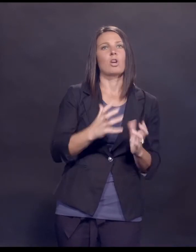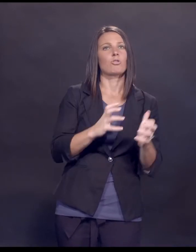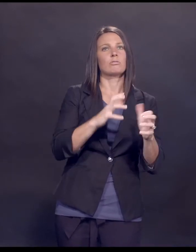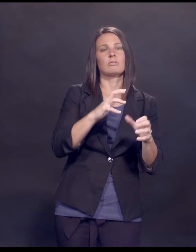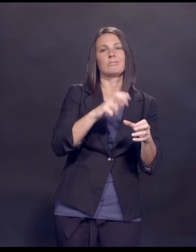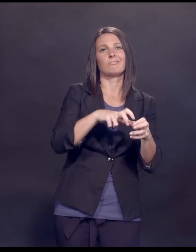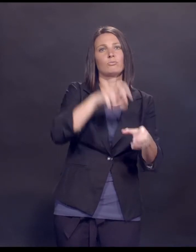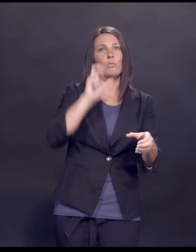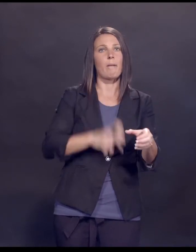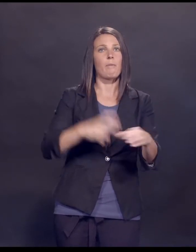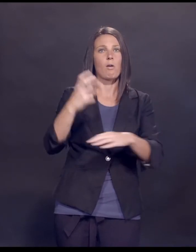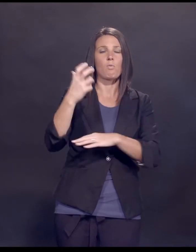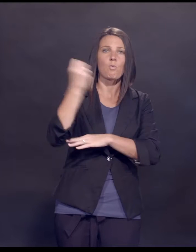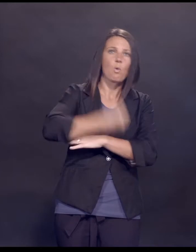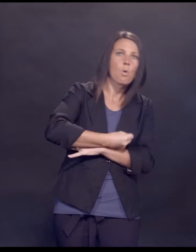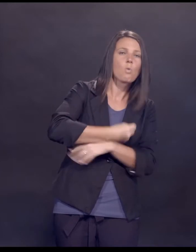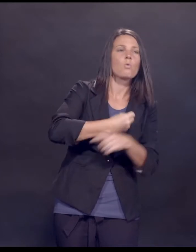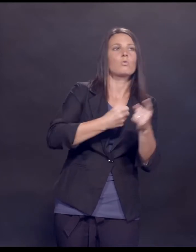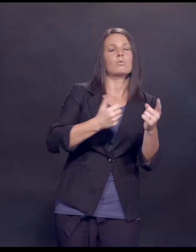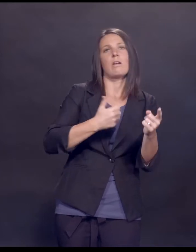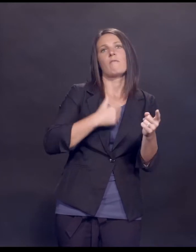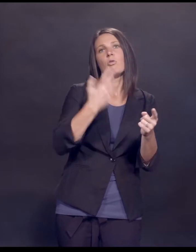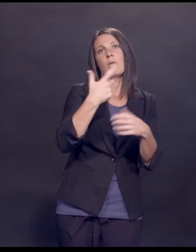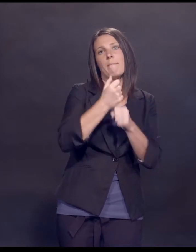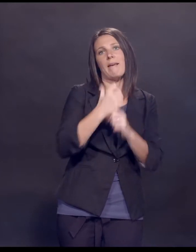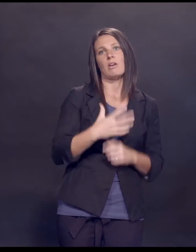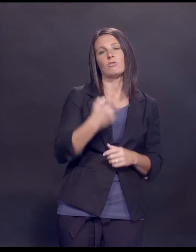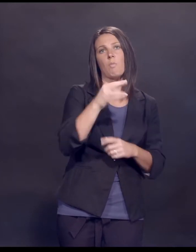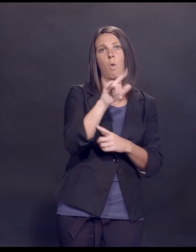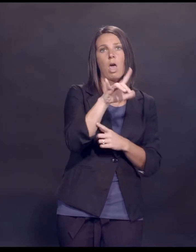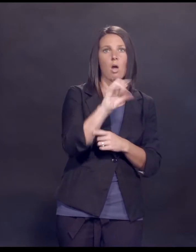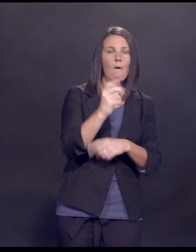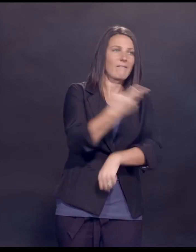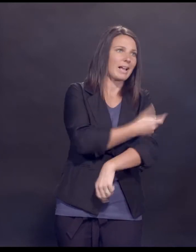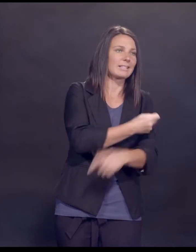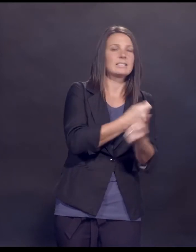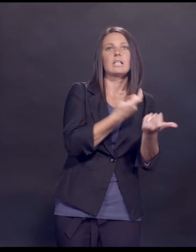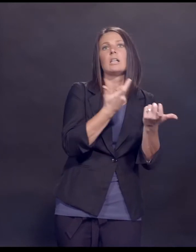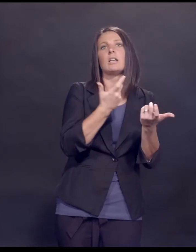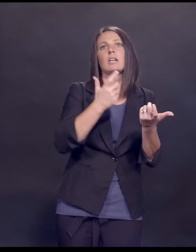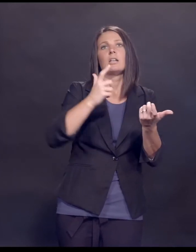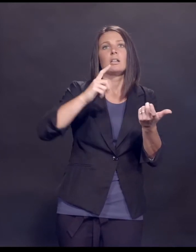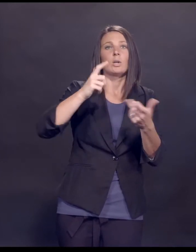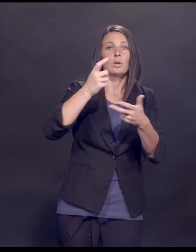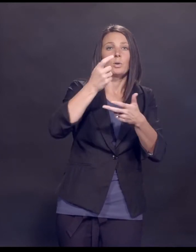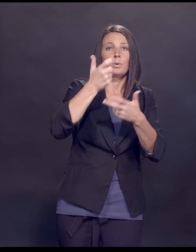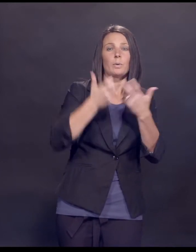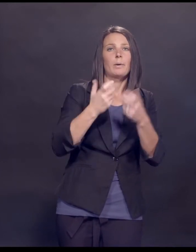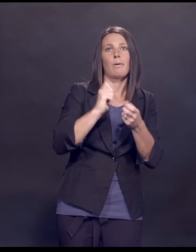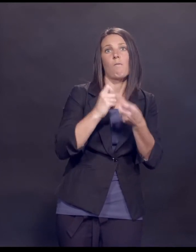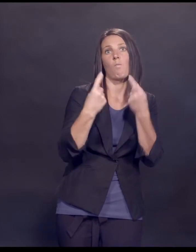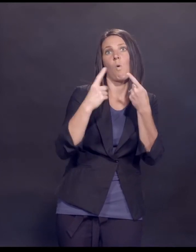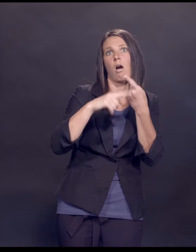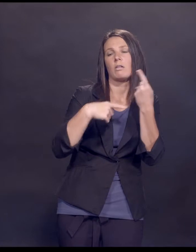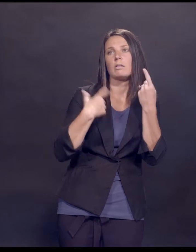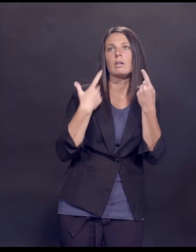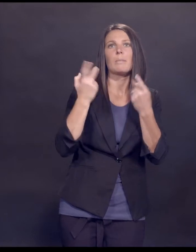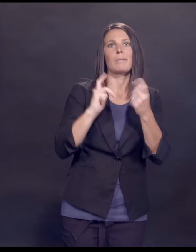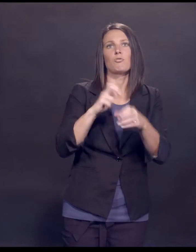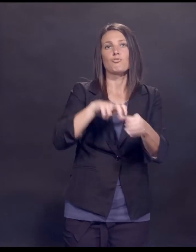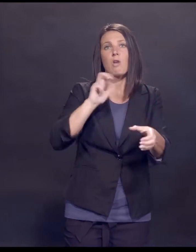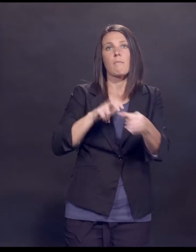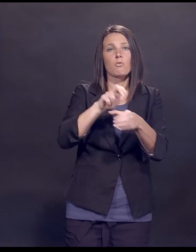from 3 makers of the oral polio vaccine to 1. We went from 6 makers of the measles vaccine to 1. We went from